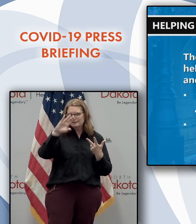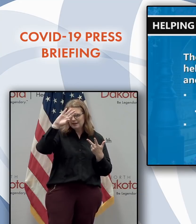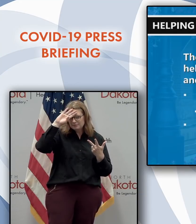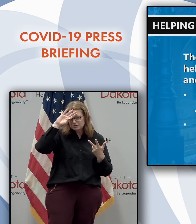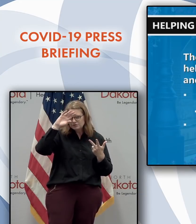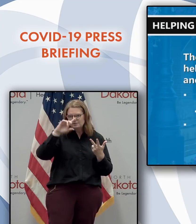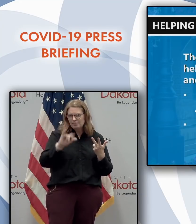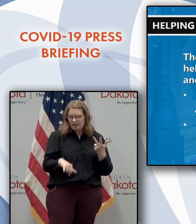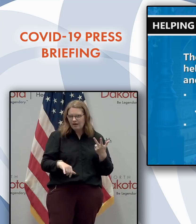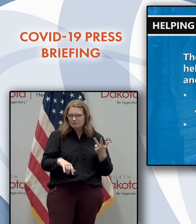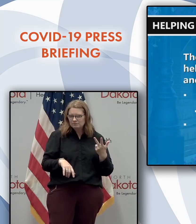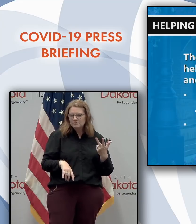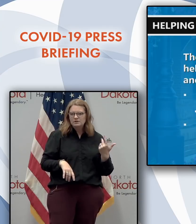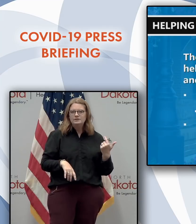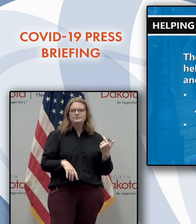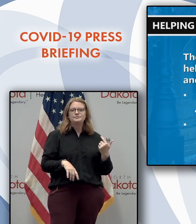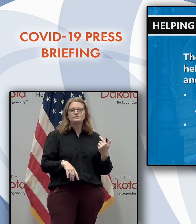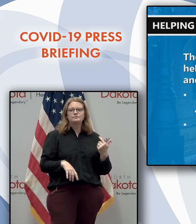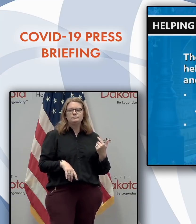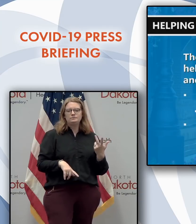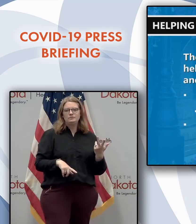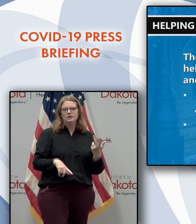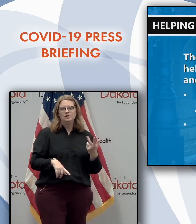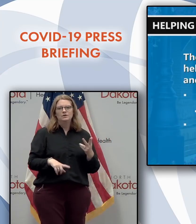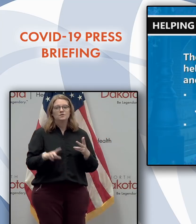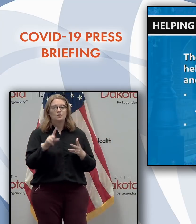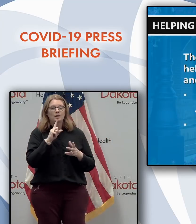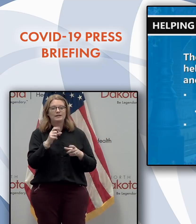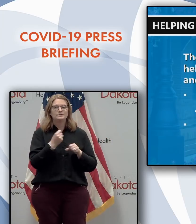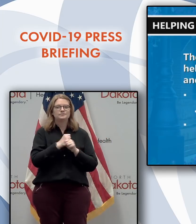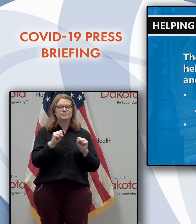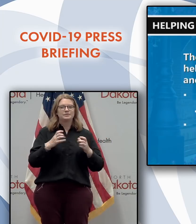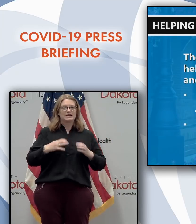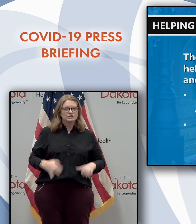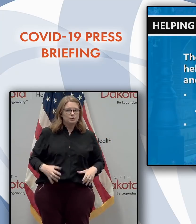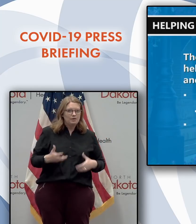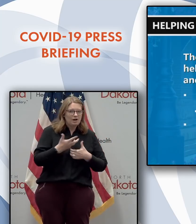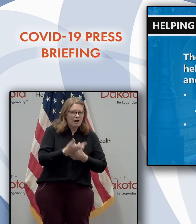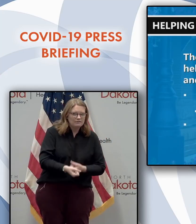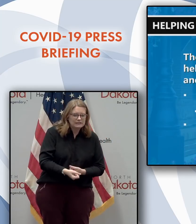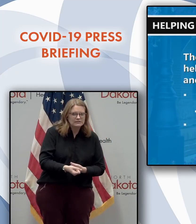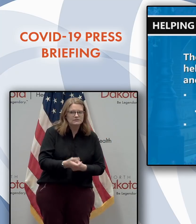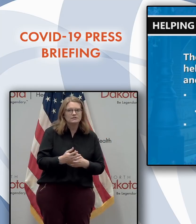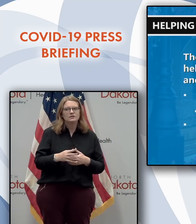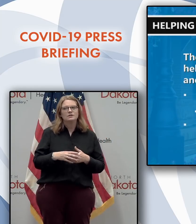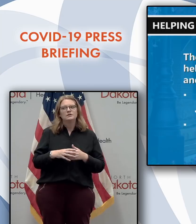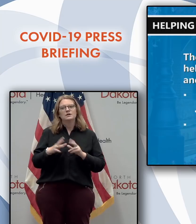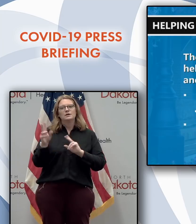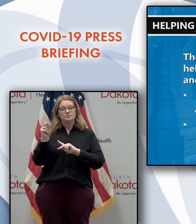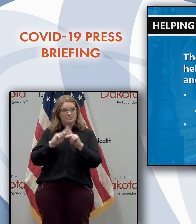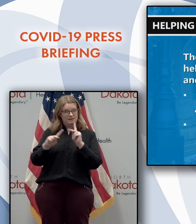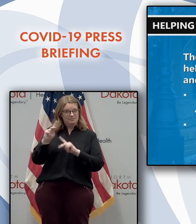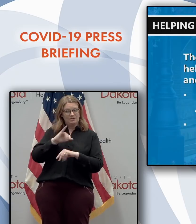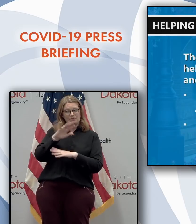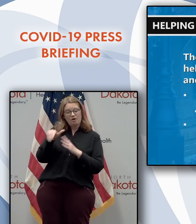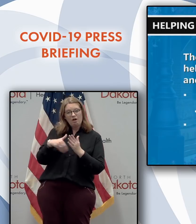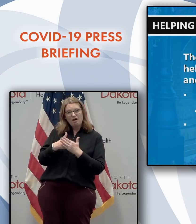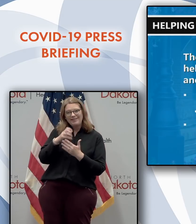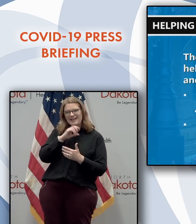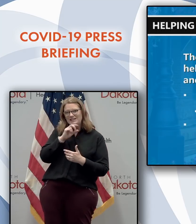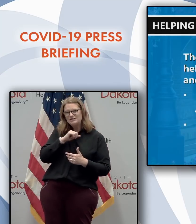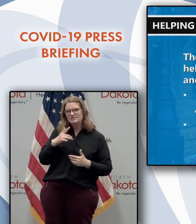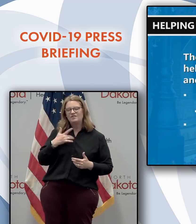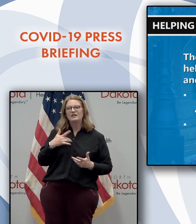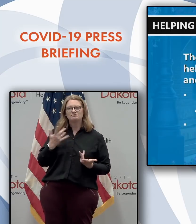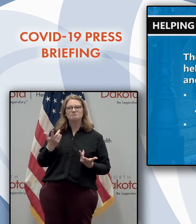might be doing within those businesses. But again, restoring consumer confidence so that people of all ages and all risk levels could feel like, hey, it's